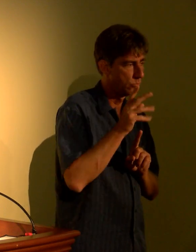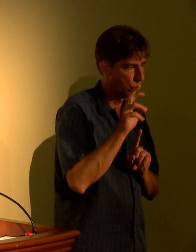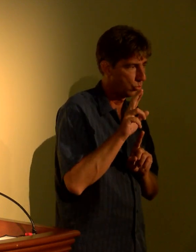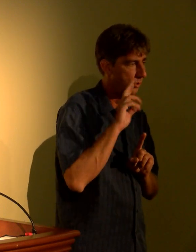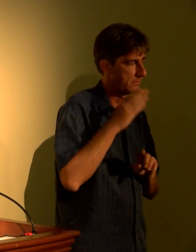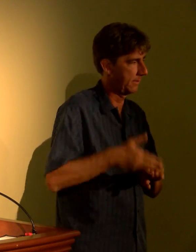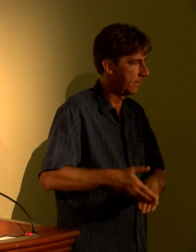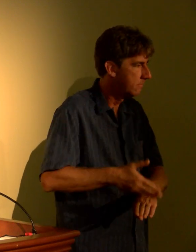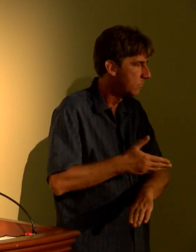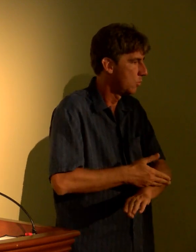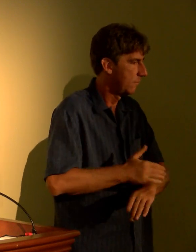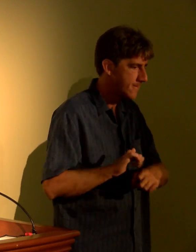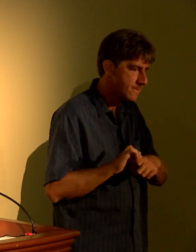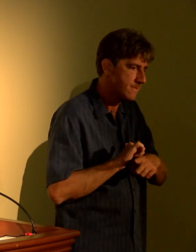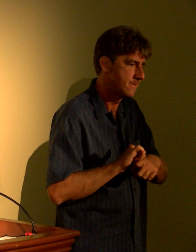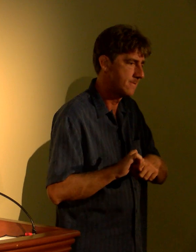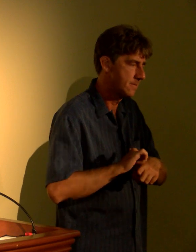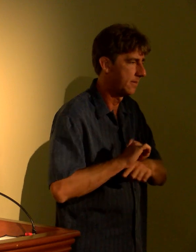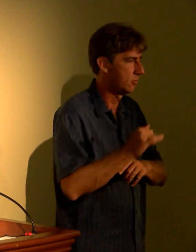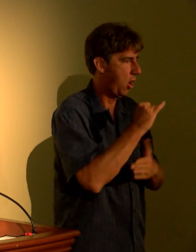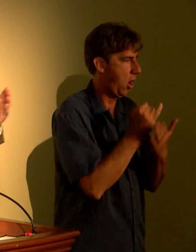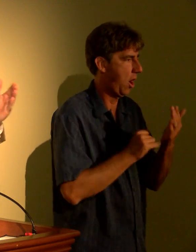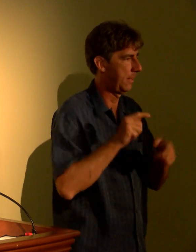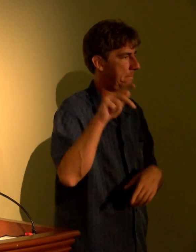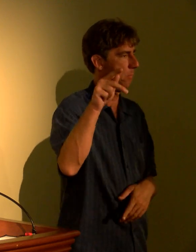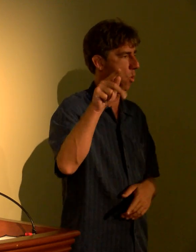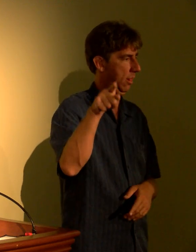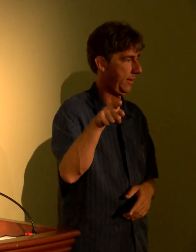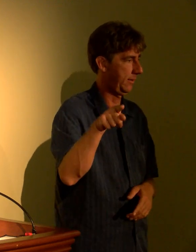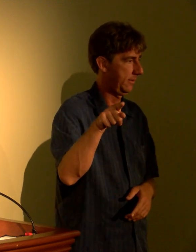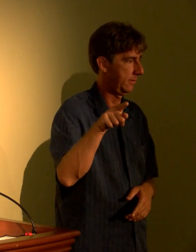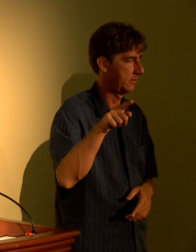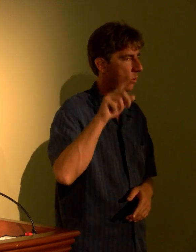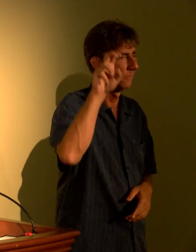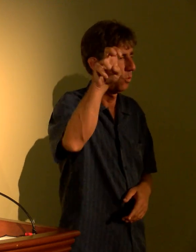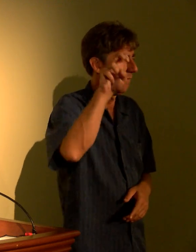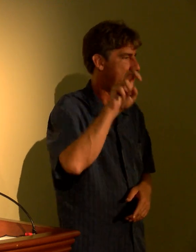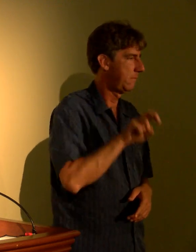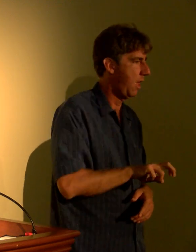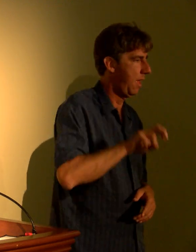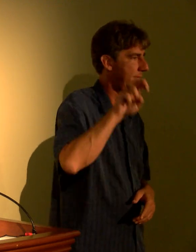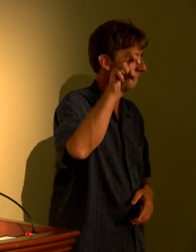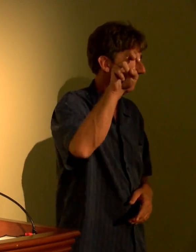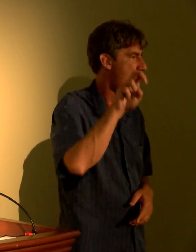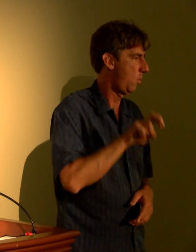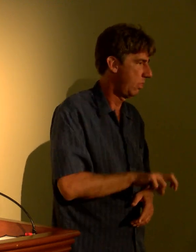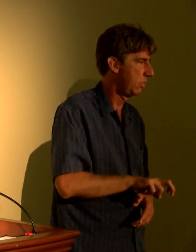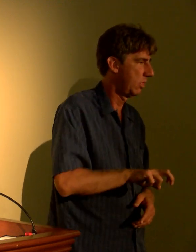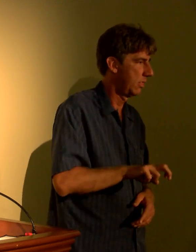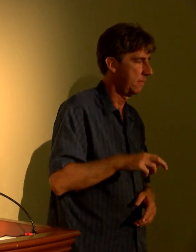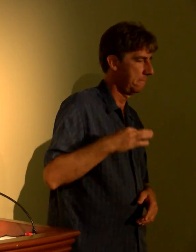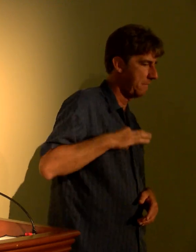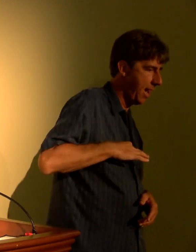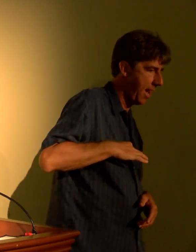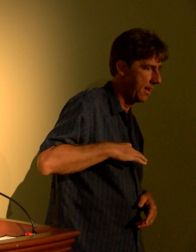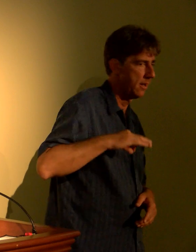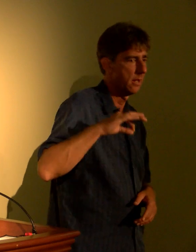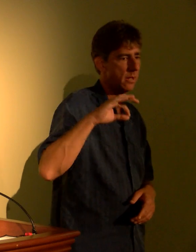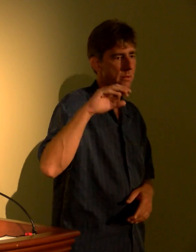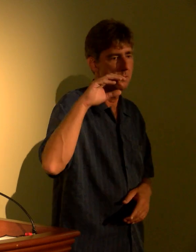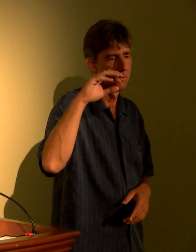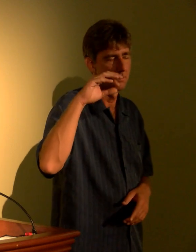Brewster has been improving his art at Portland. It suggests that he moved back and forth between Connecticut and Maine on a regular